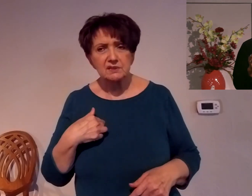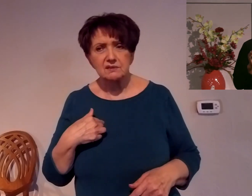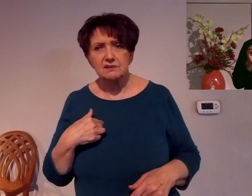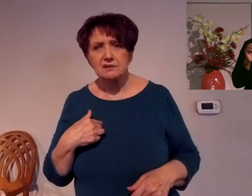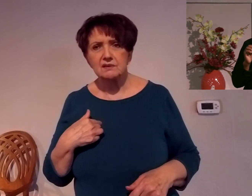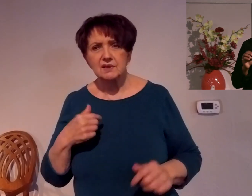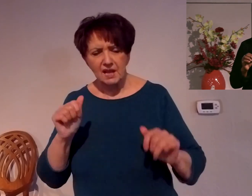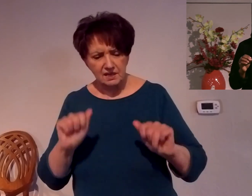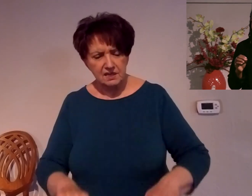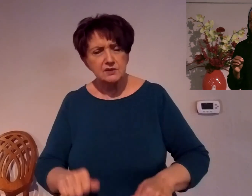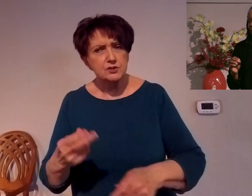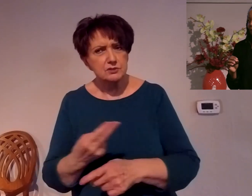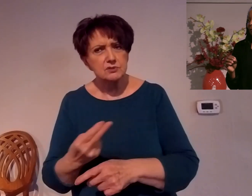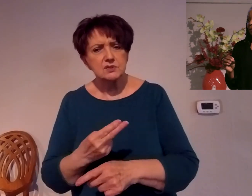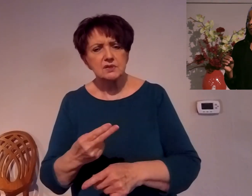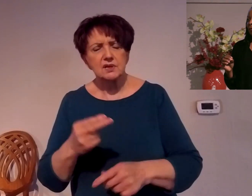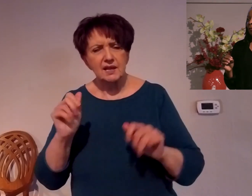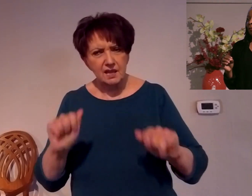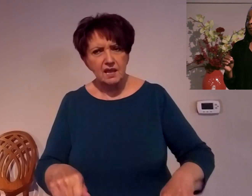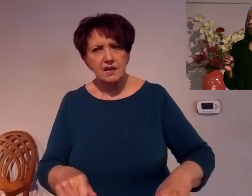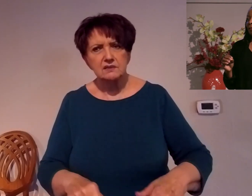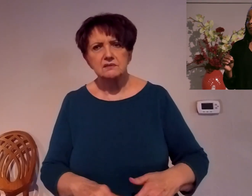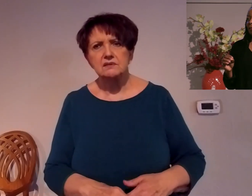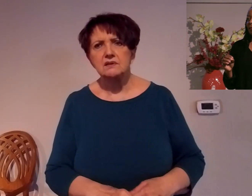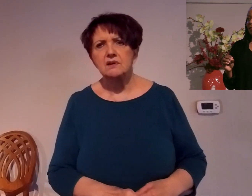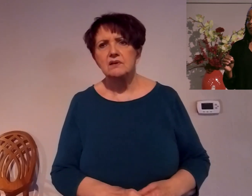can use it.